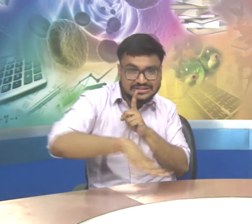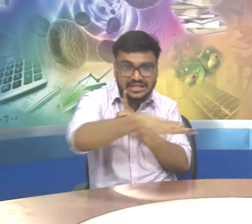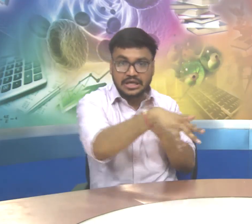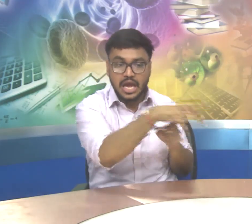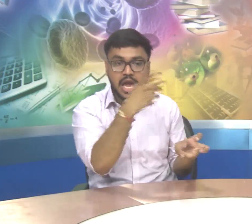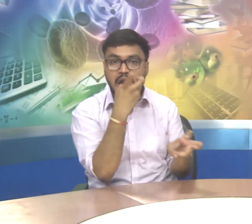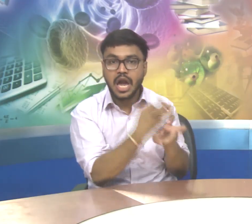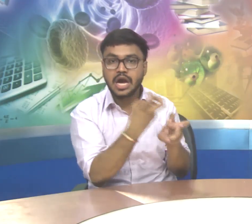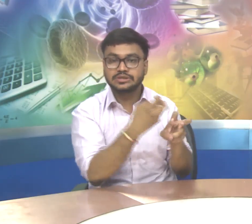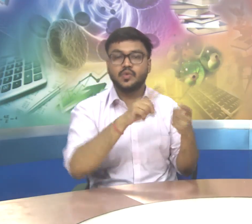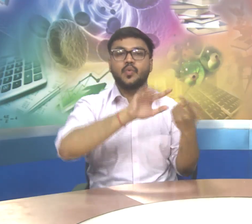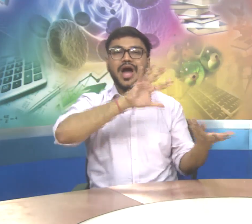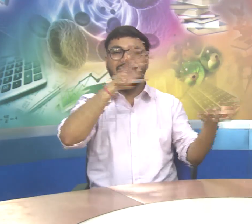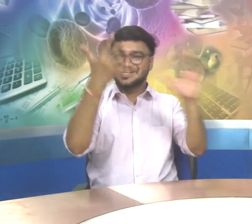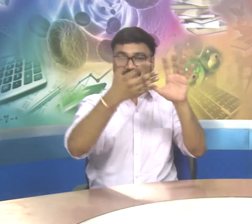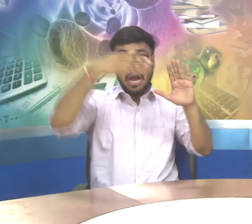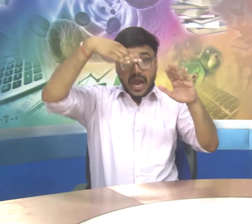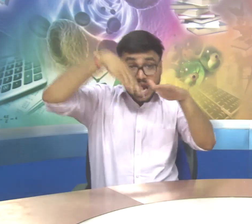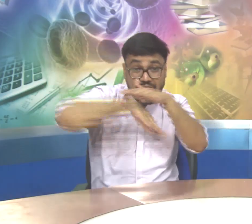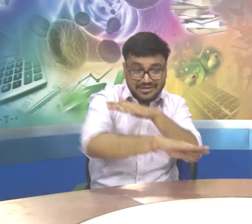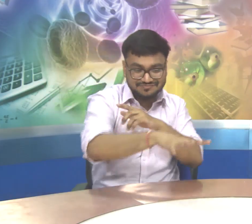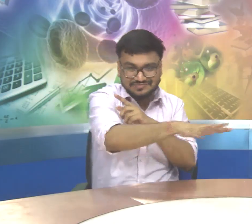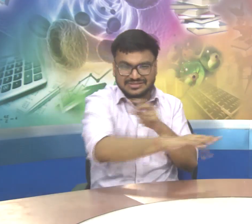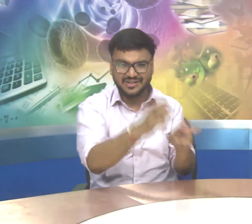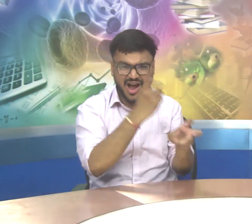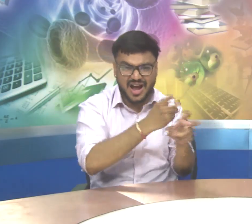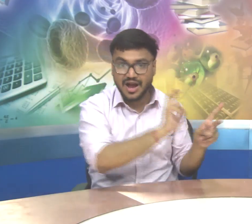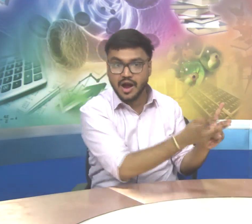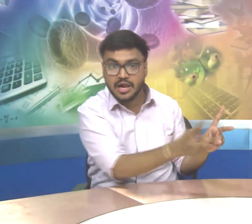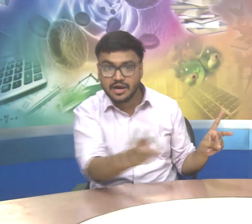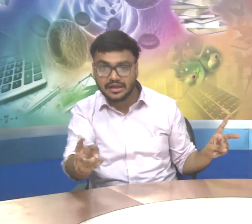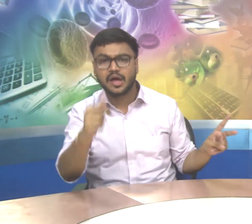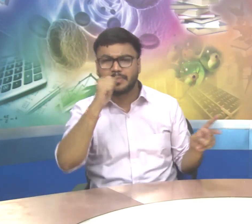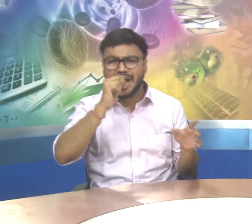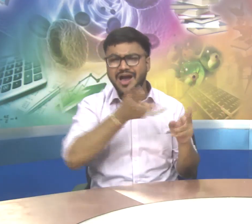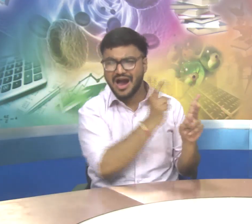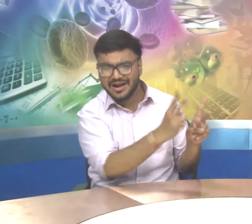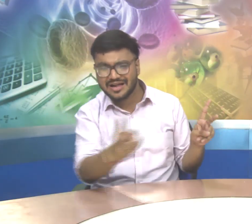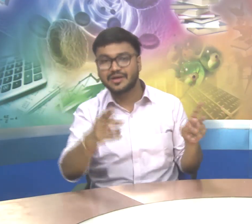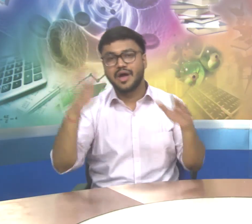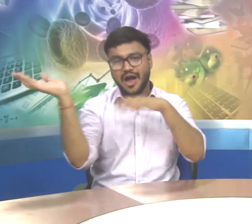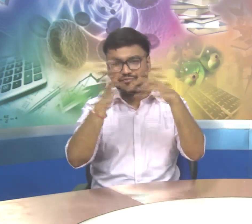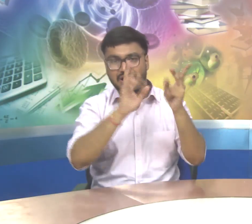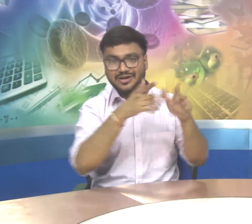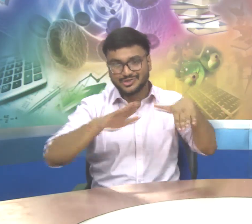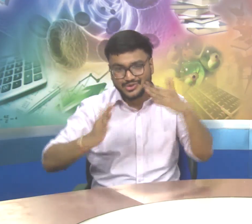Metal ores are natural materials found in the earth that contains metals